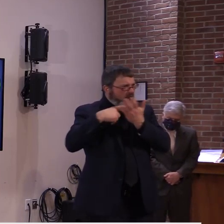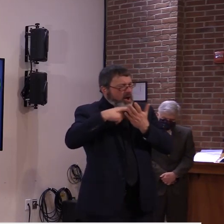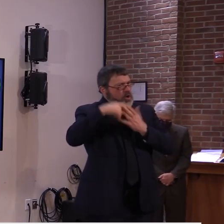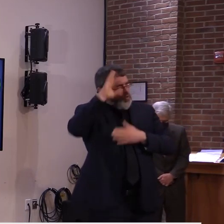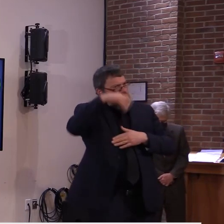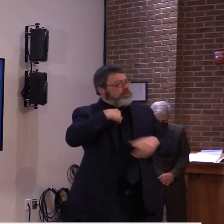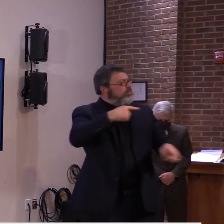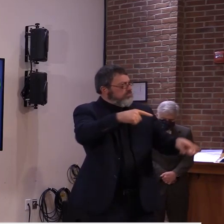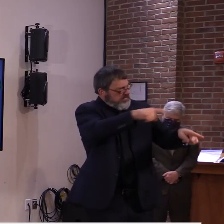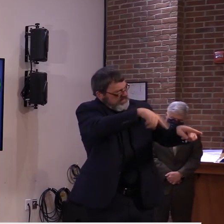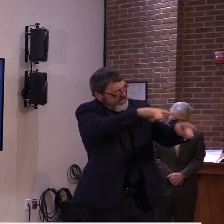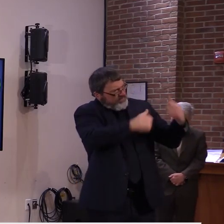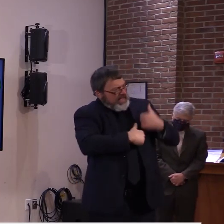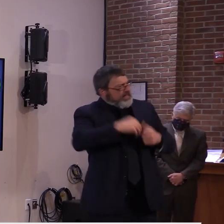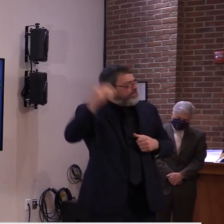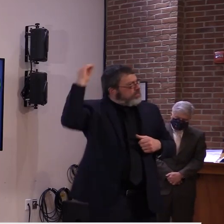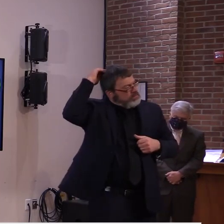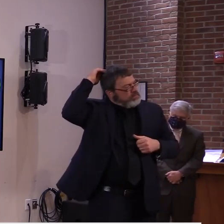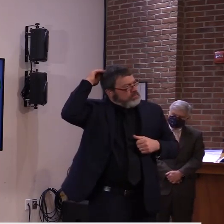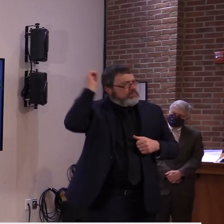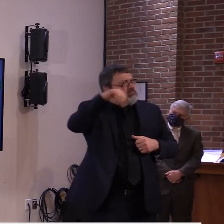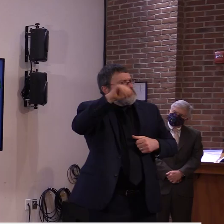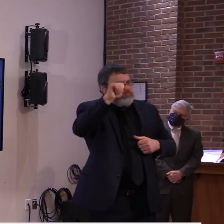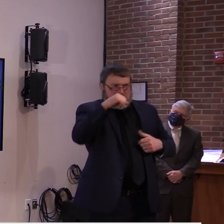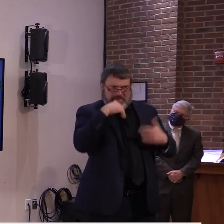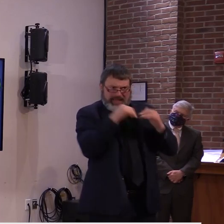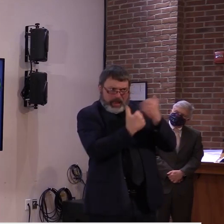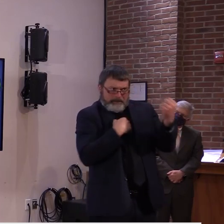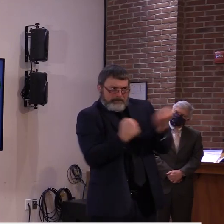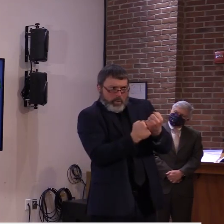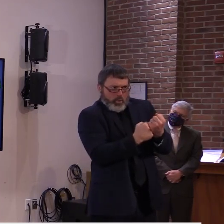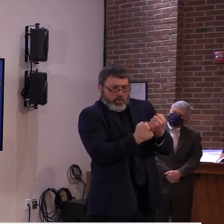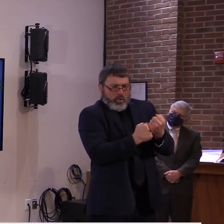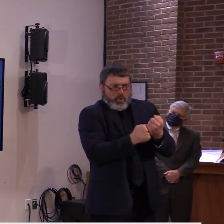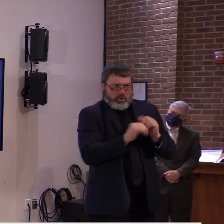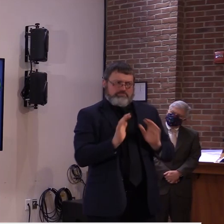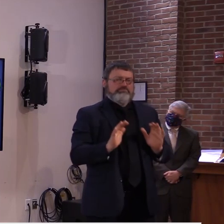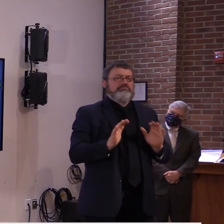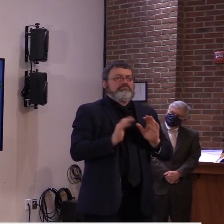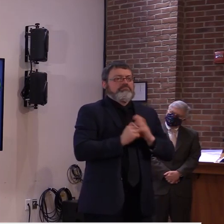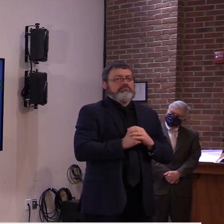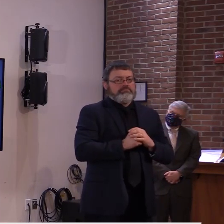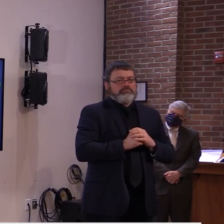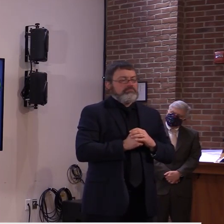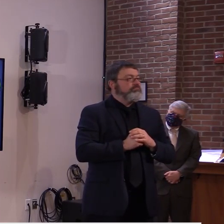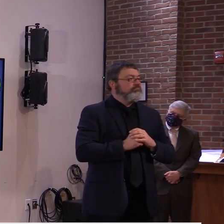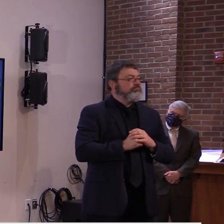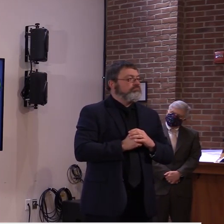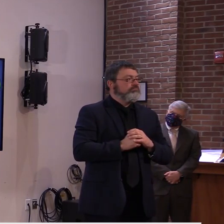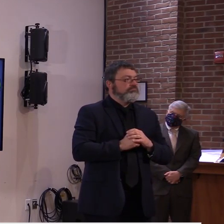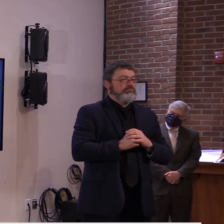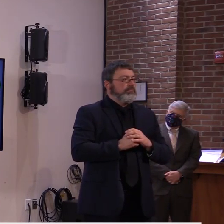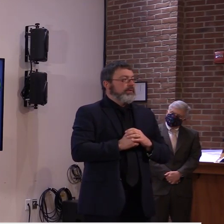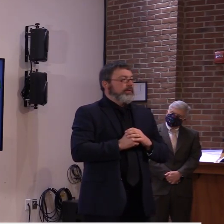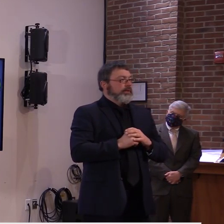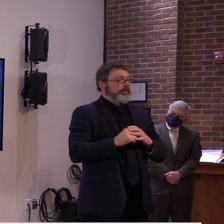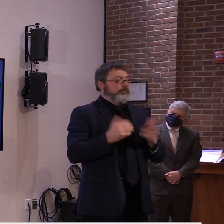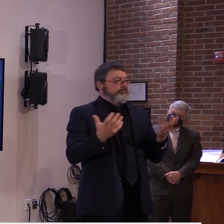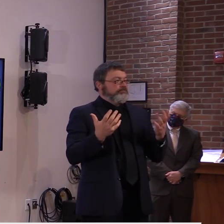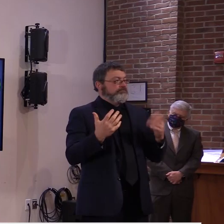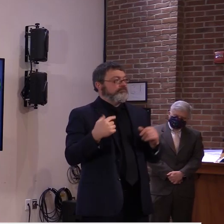we'll pay attention. We meet on this almost on a daily basis in all sectors to try and